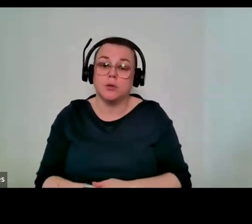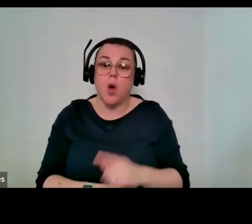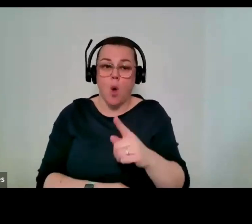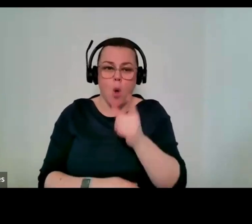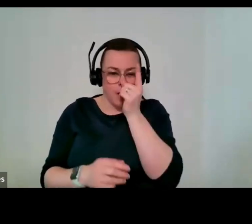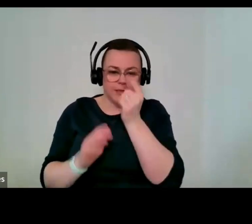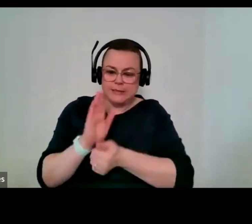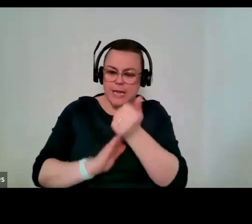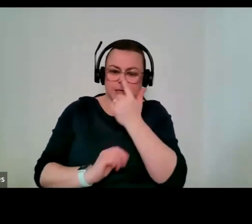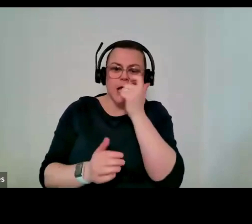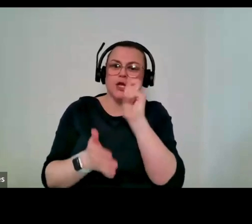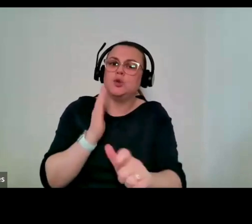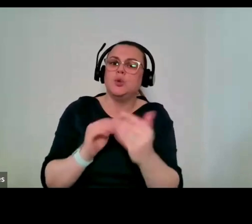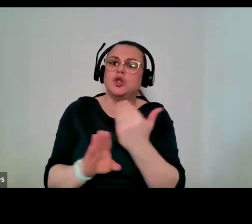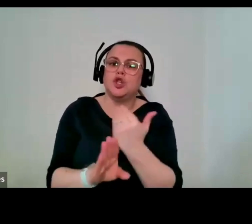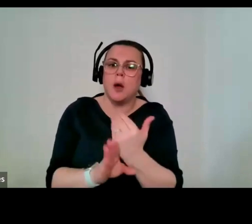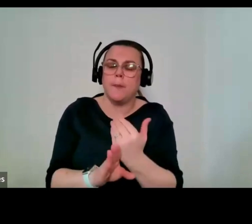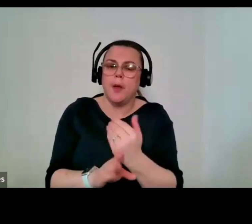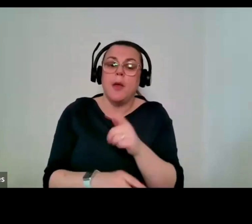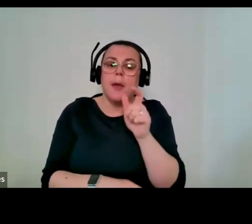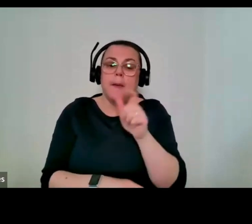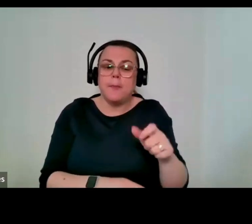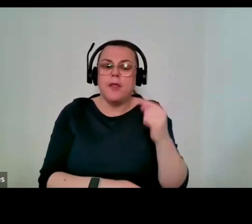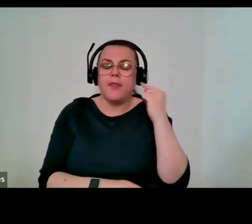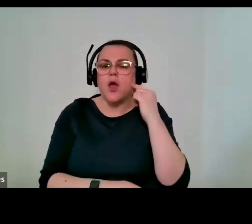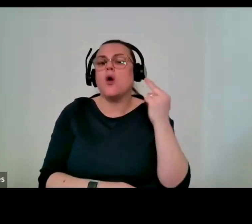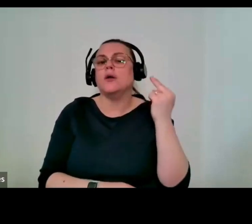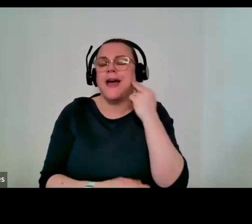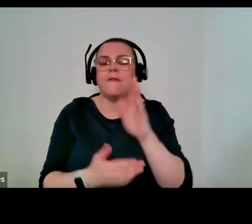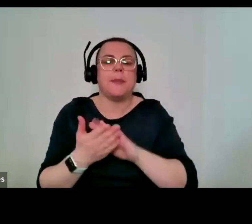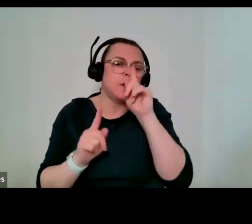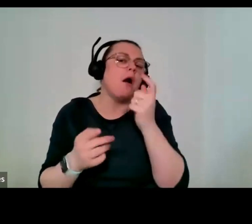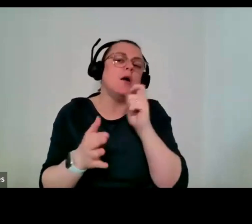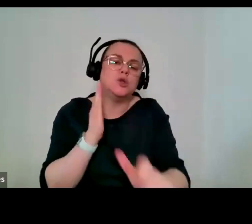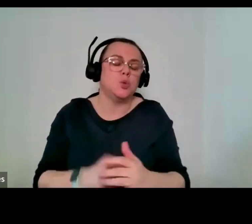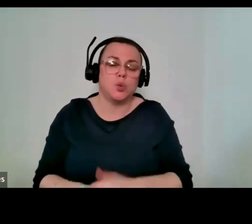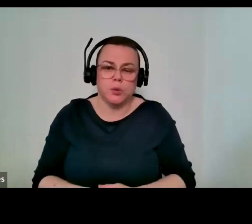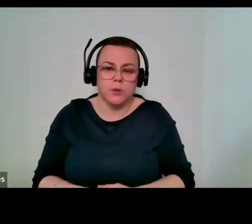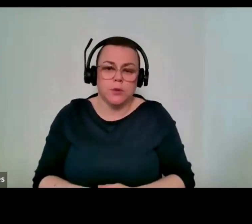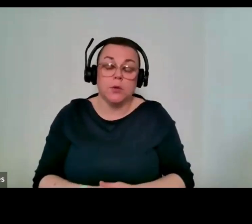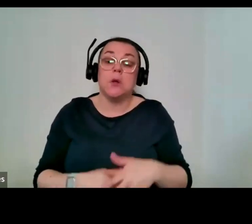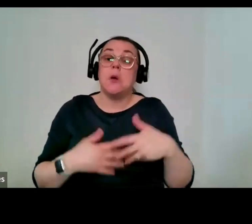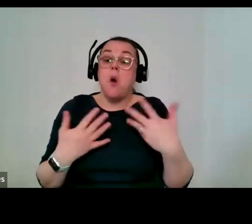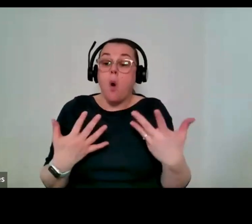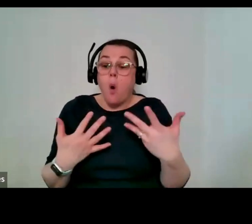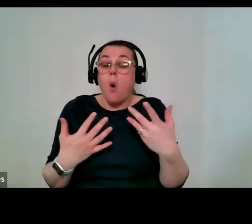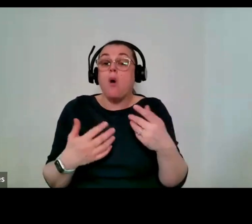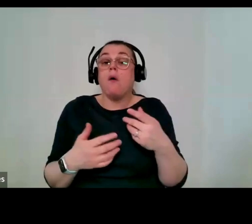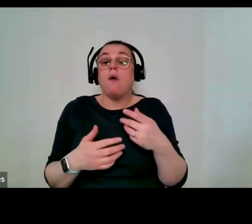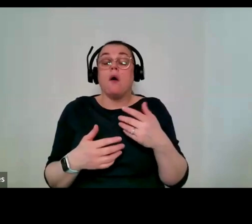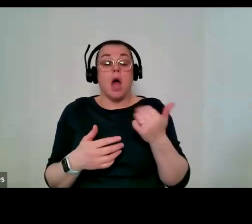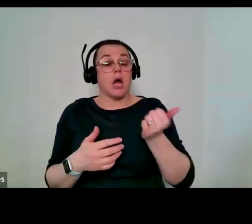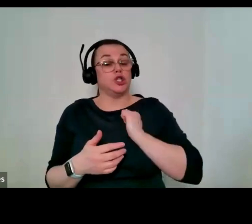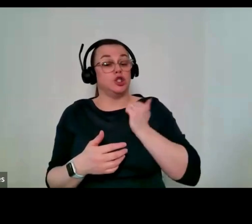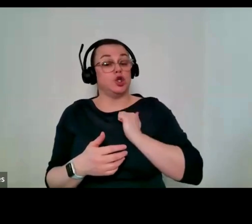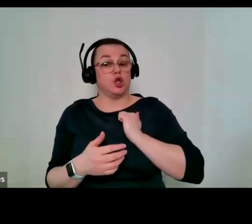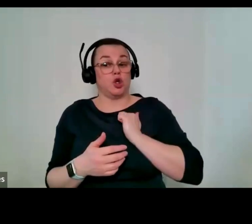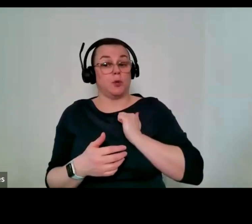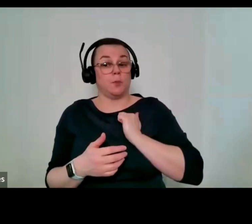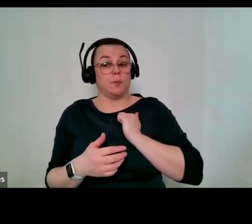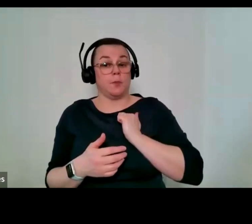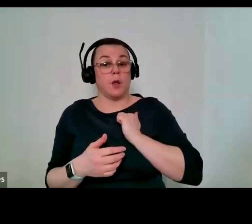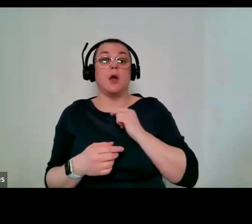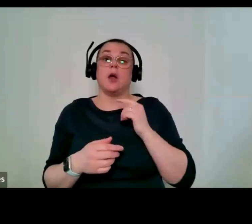job. People thinking that we're deaf and therefore can't do the job. Also making wrong assumptions about our